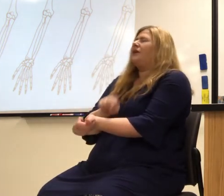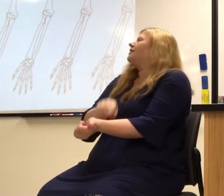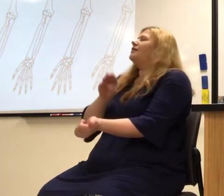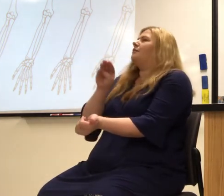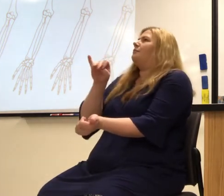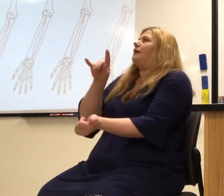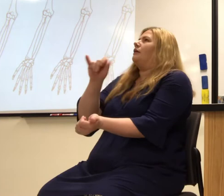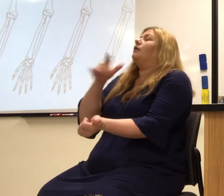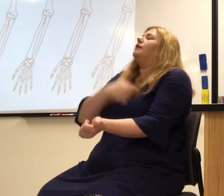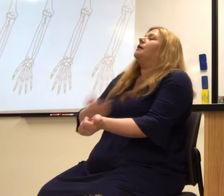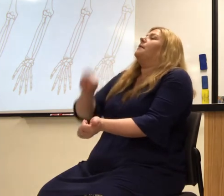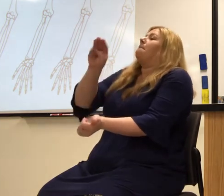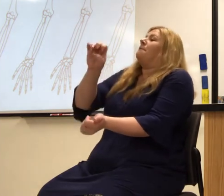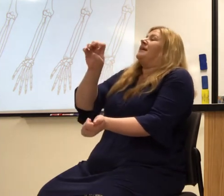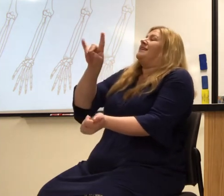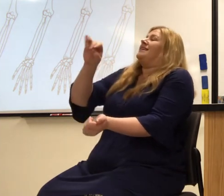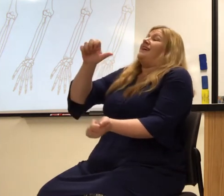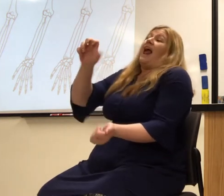median nerve